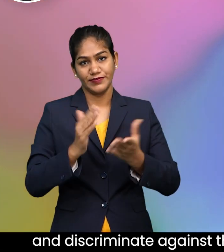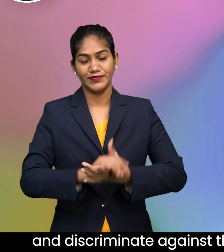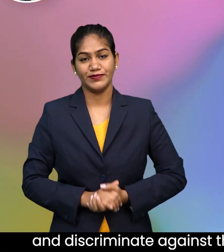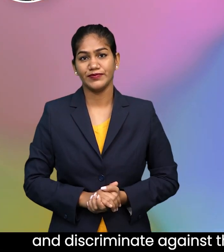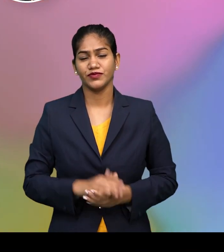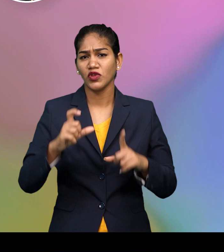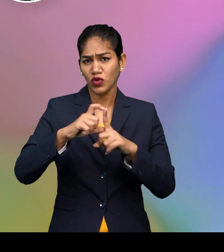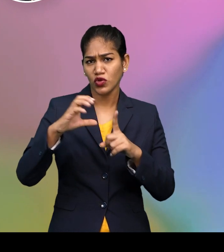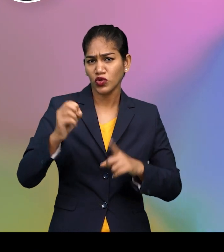Do you know?